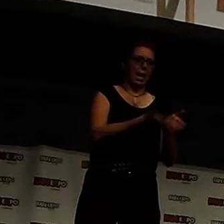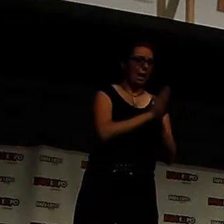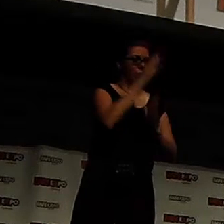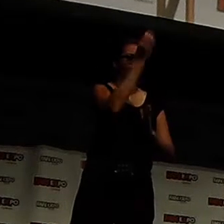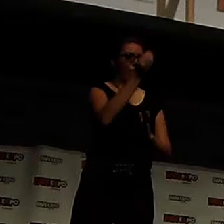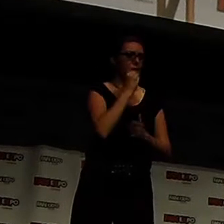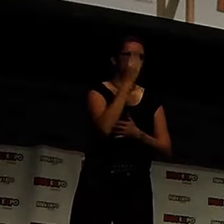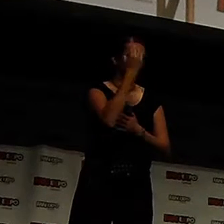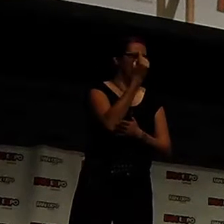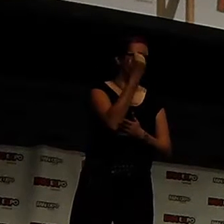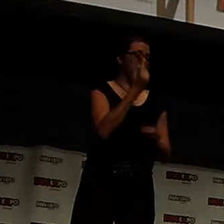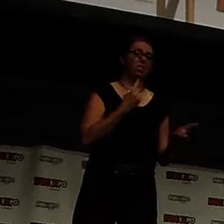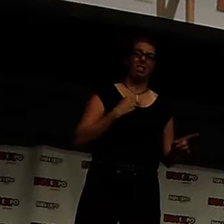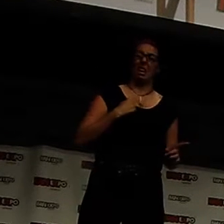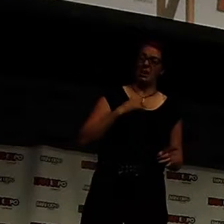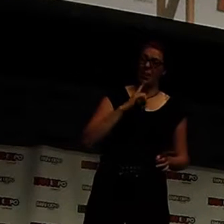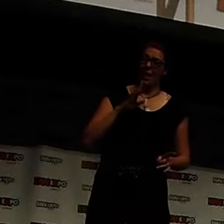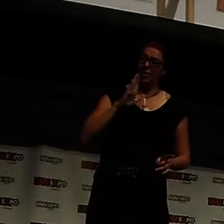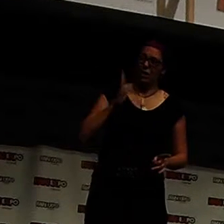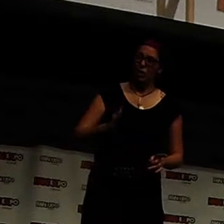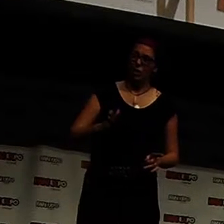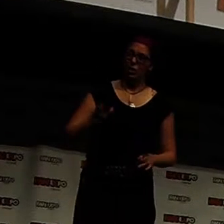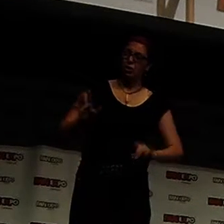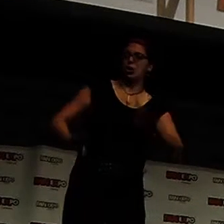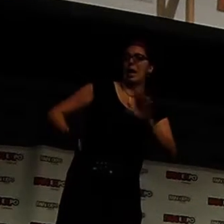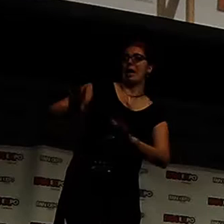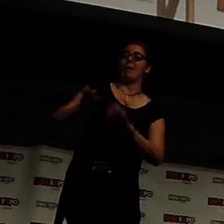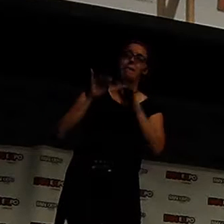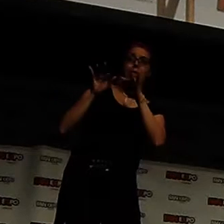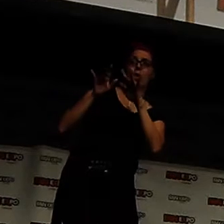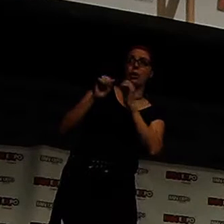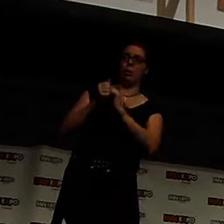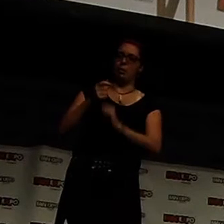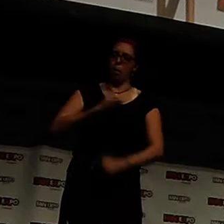No. I've never been chatted up by a monster.